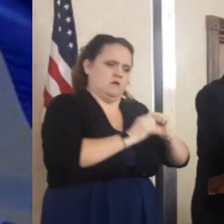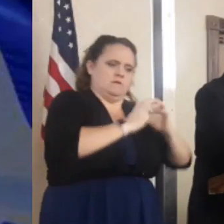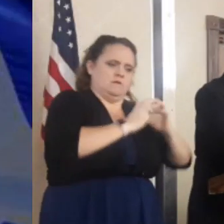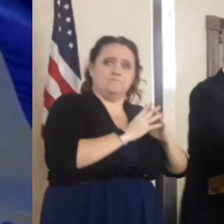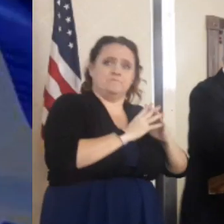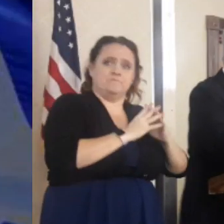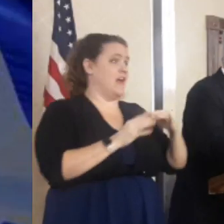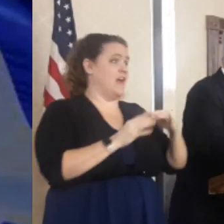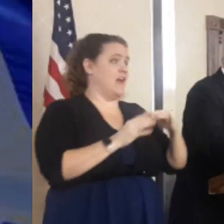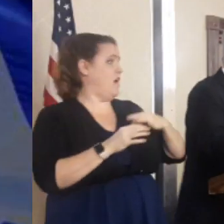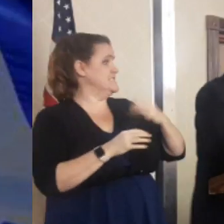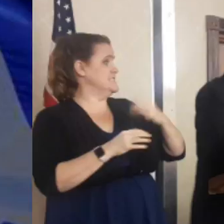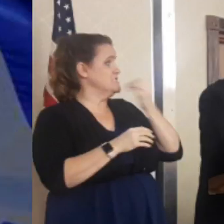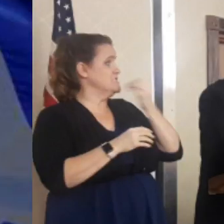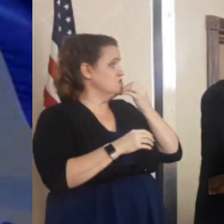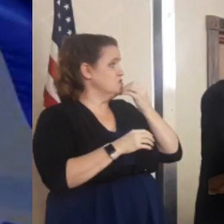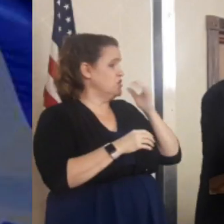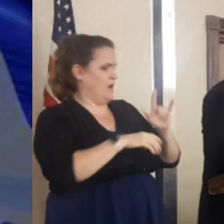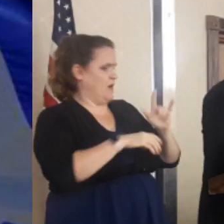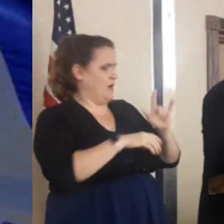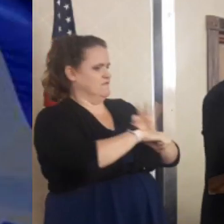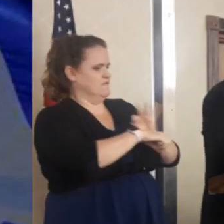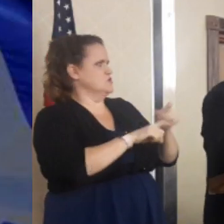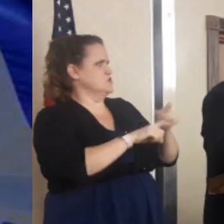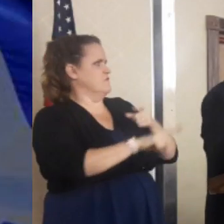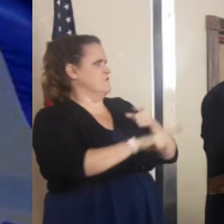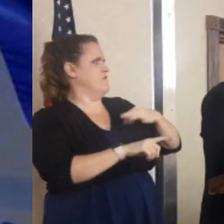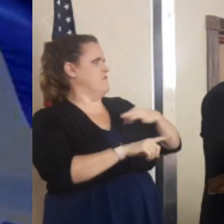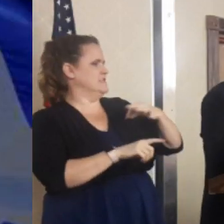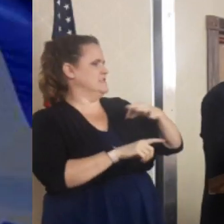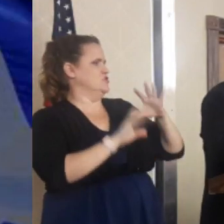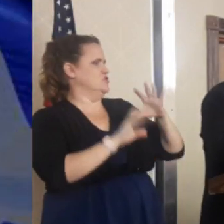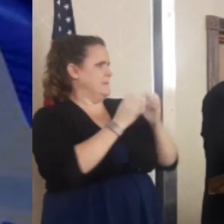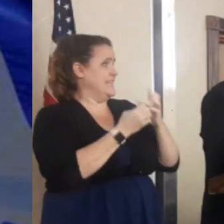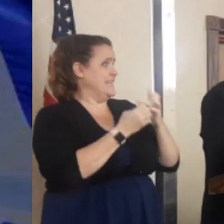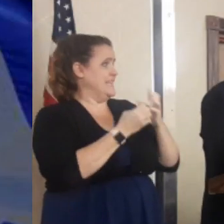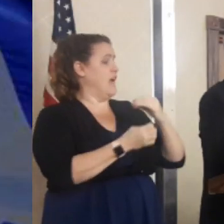of the volunteerism committee, and the volunteer dinner, we